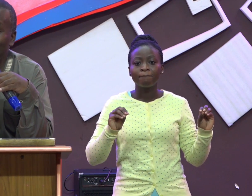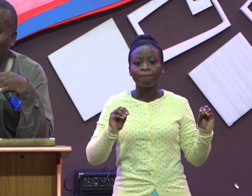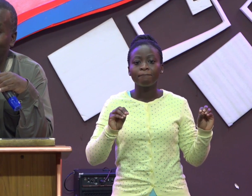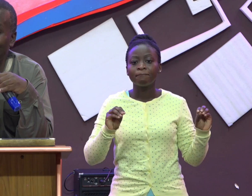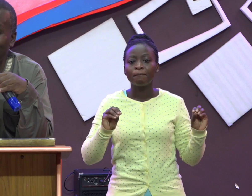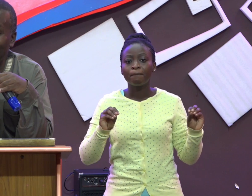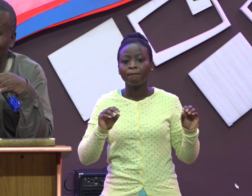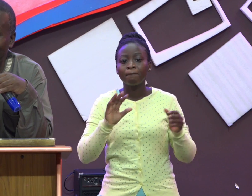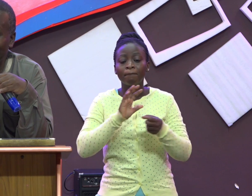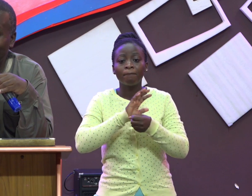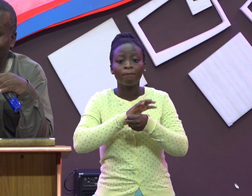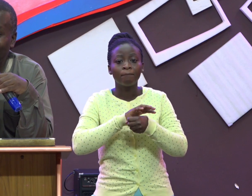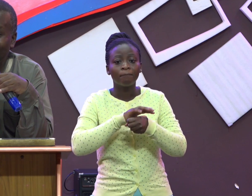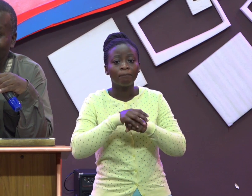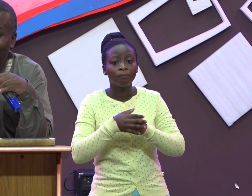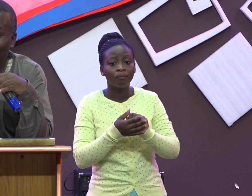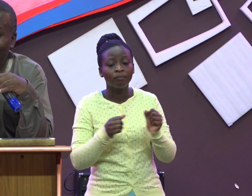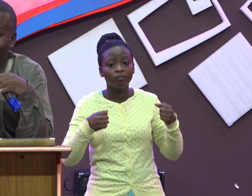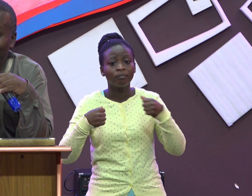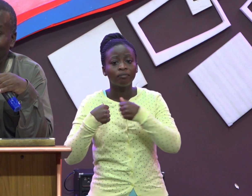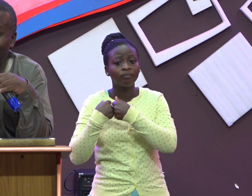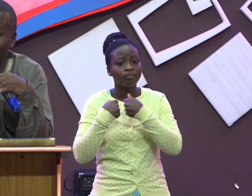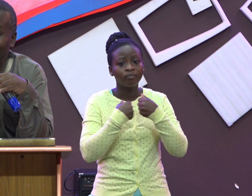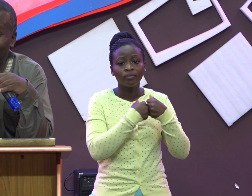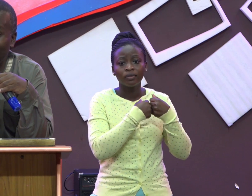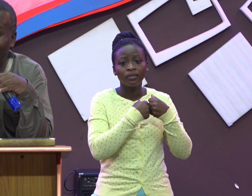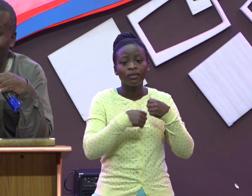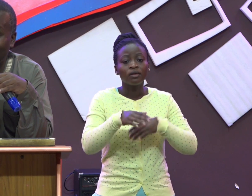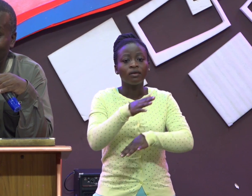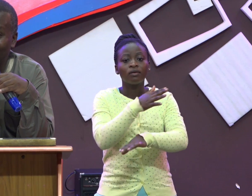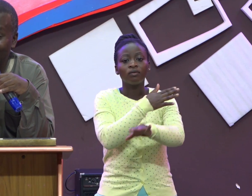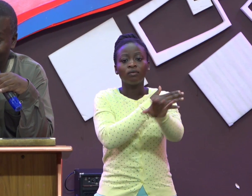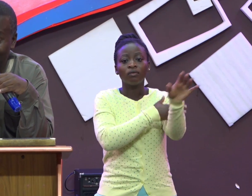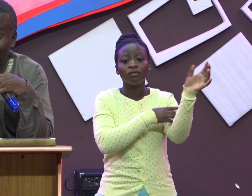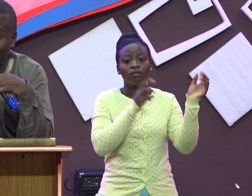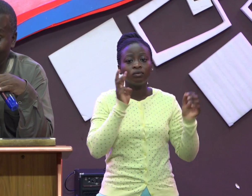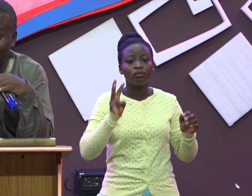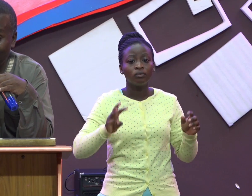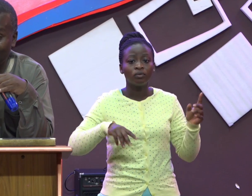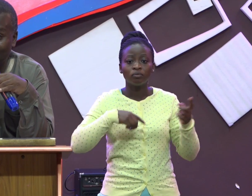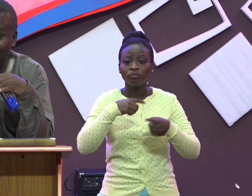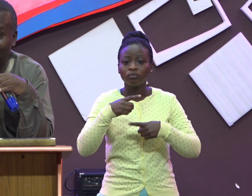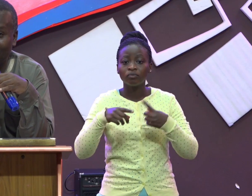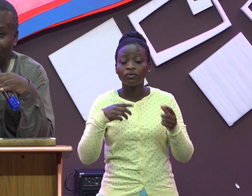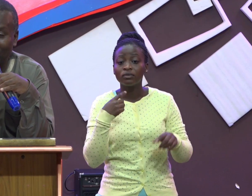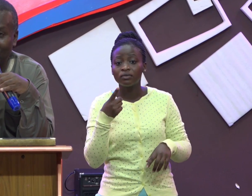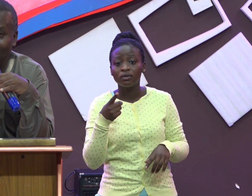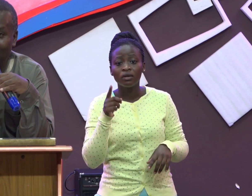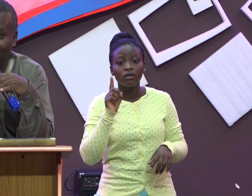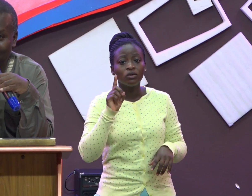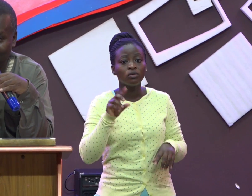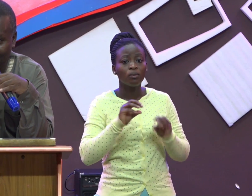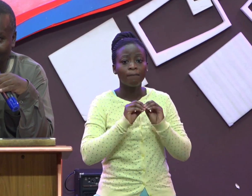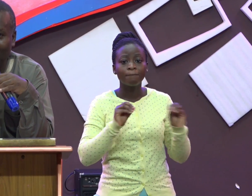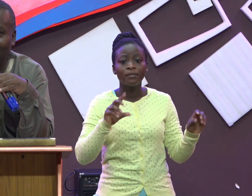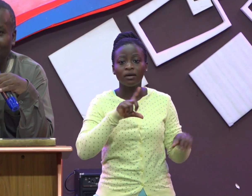losses. No. We will not always be in dangerous moments. God would always tell us, remain home,